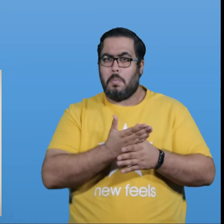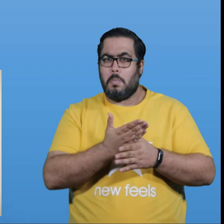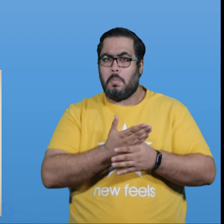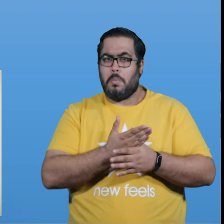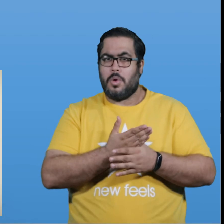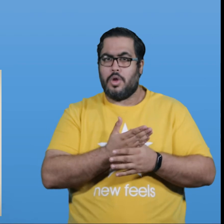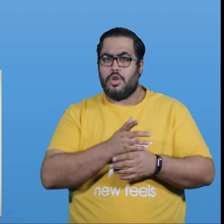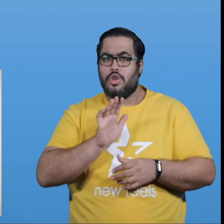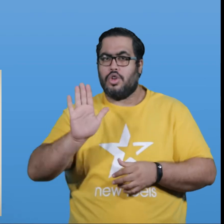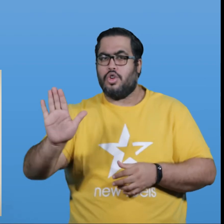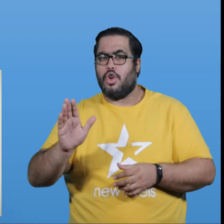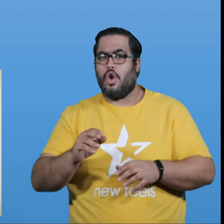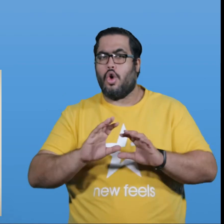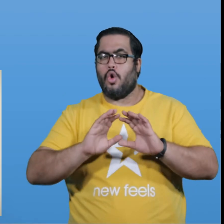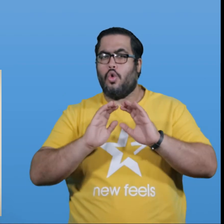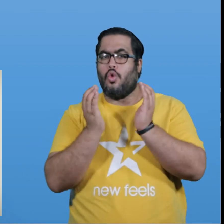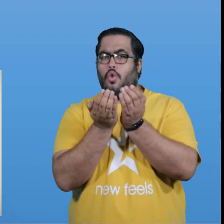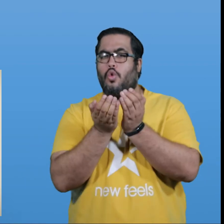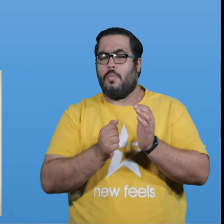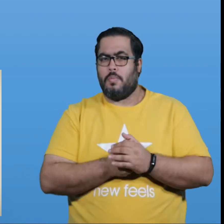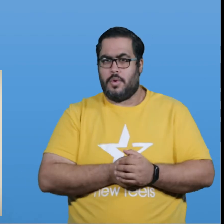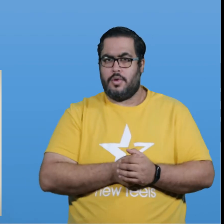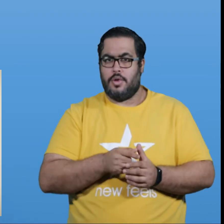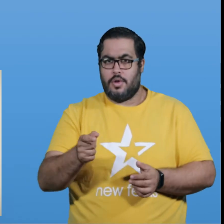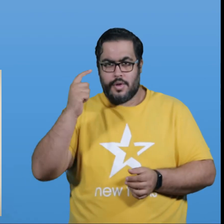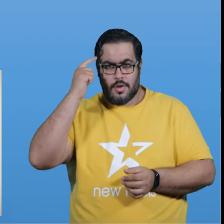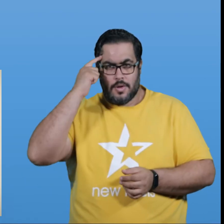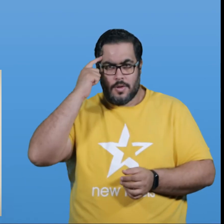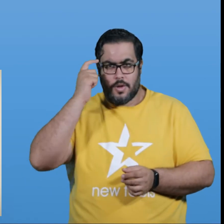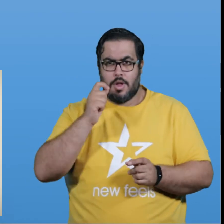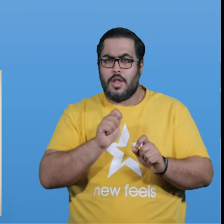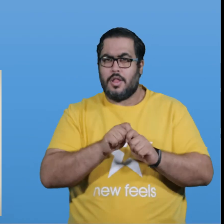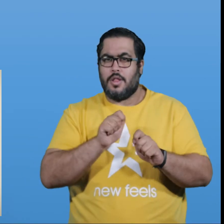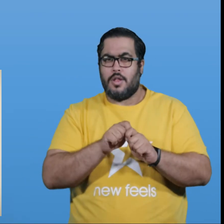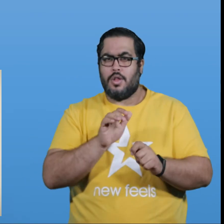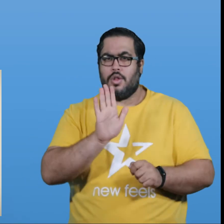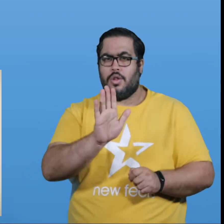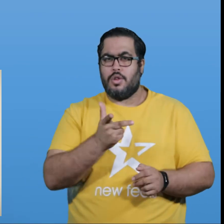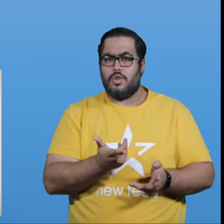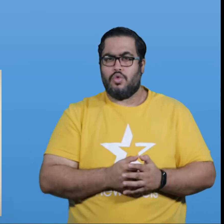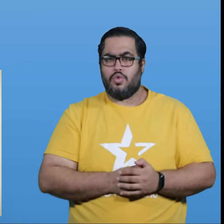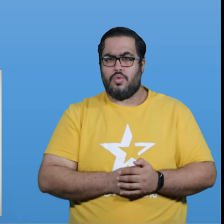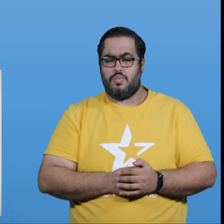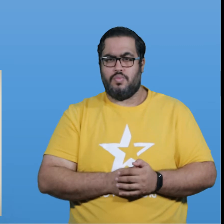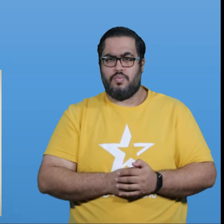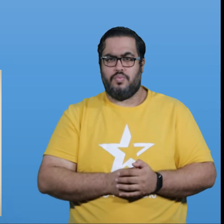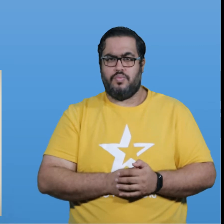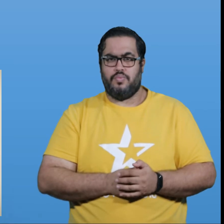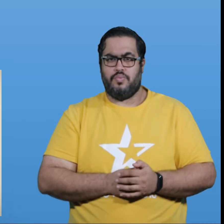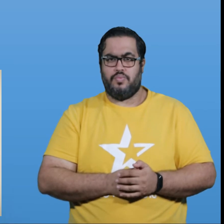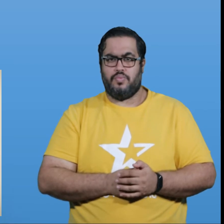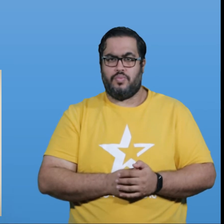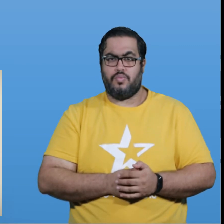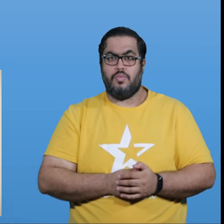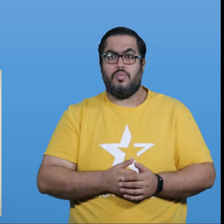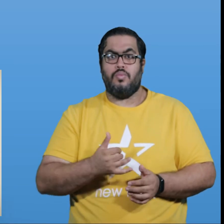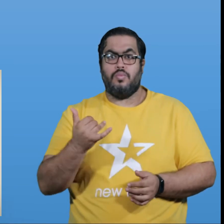for key words to help you figure out your answers. So, for example, in this sentence, our keyword is